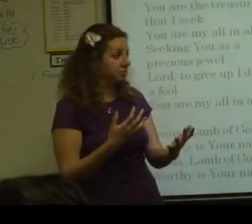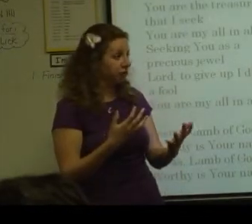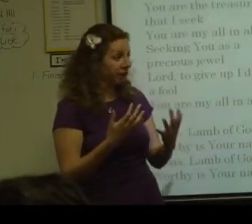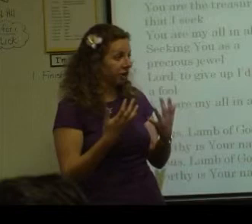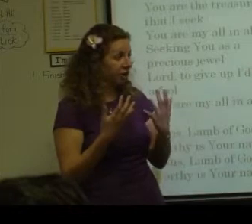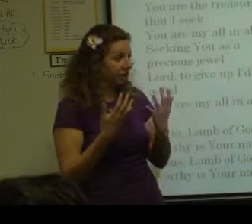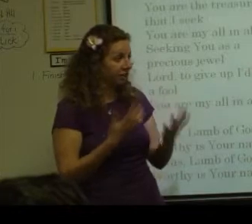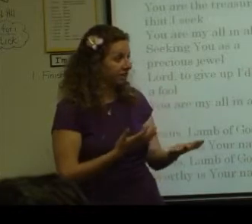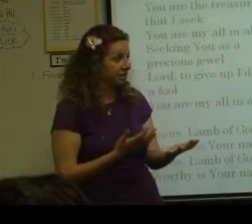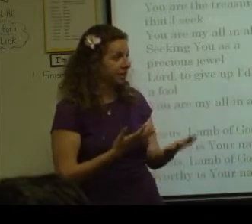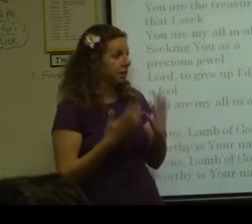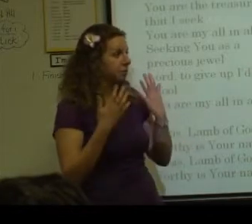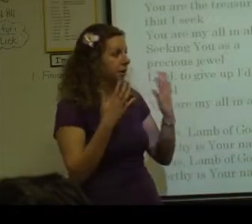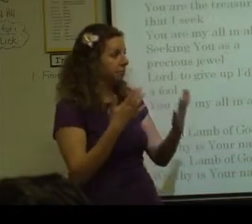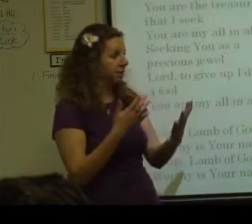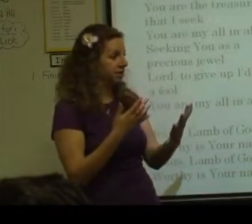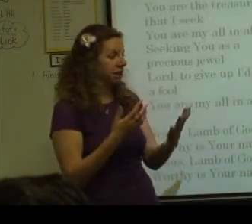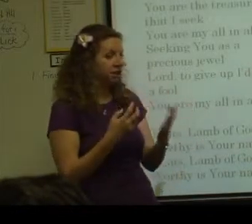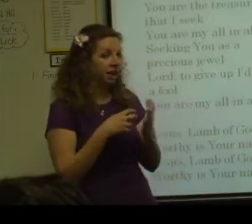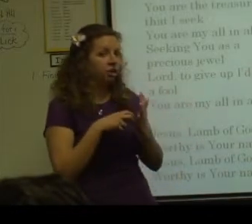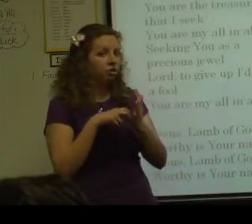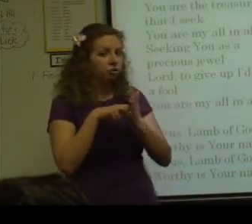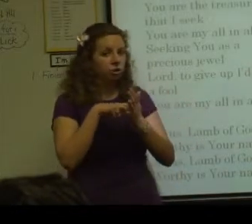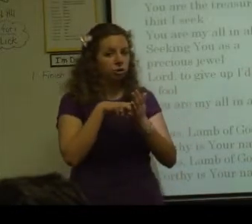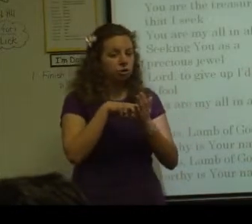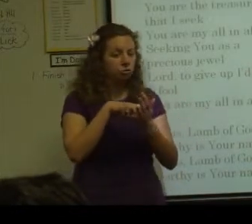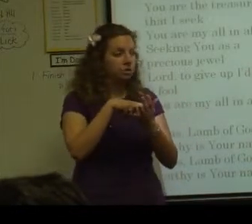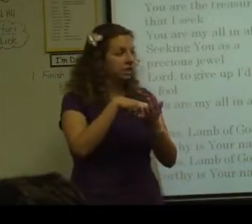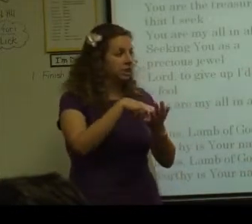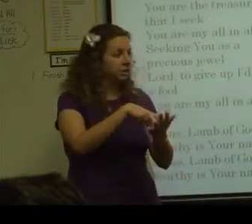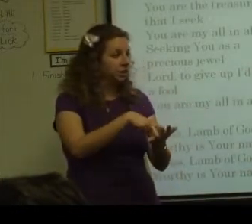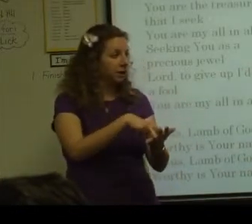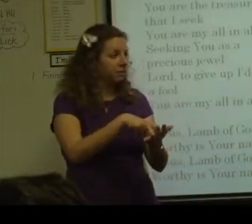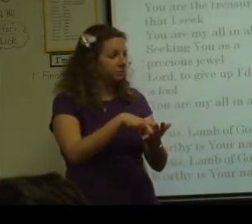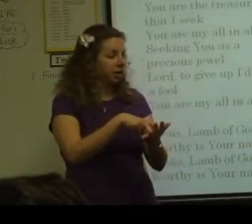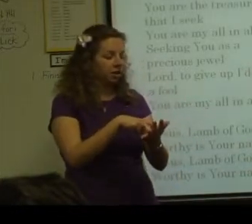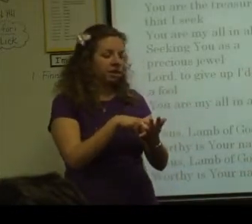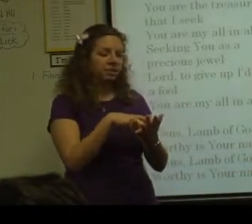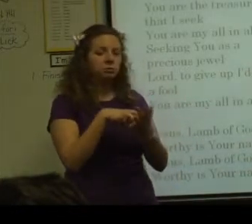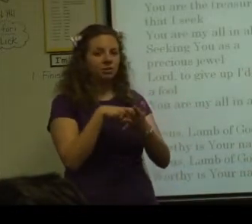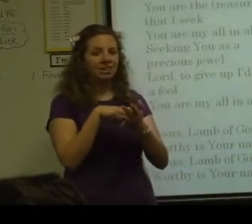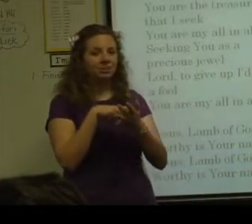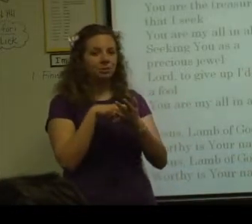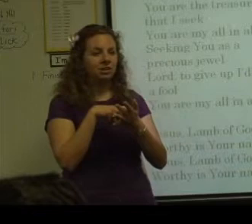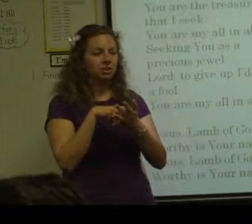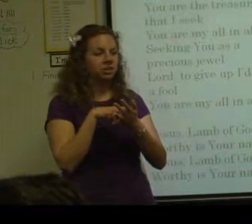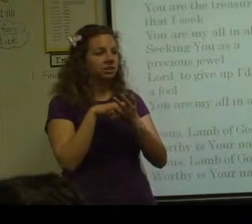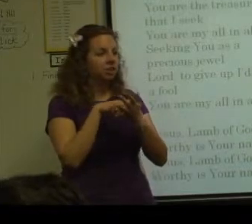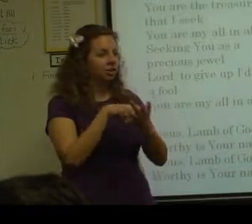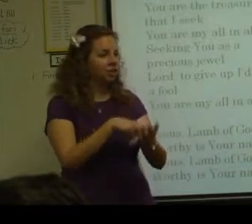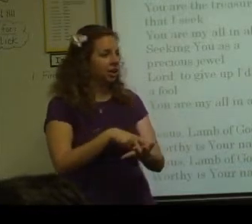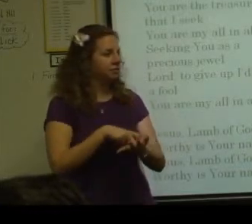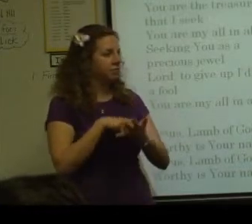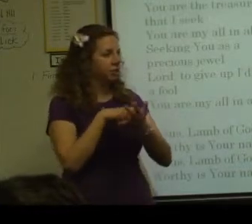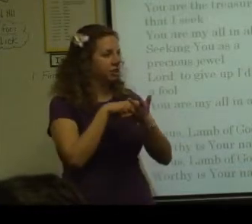in prayer, and then standing up and blessing God, okay? So you could do kneeling this way. A lot of times when I do it during a song, then I go like